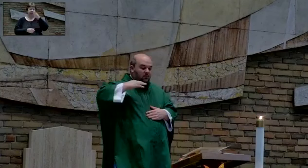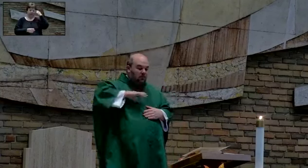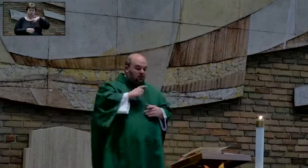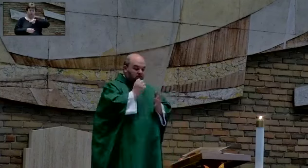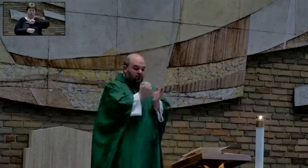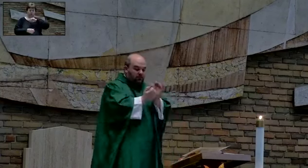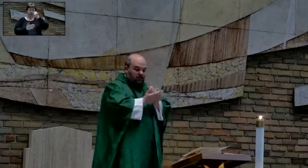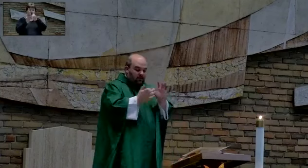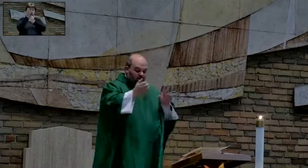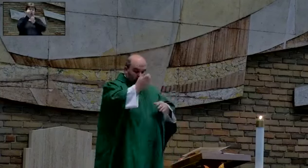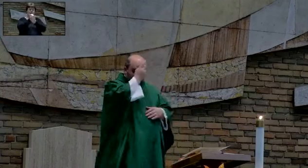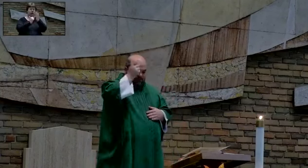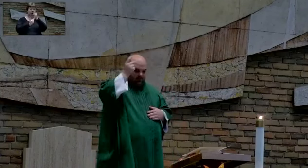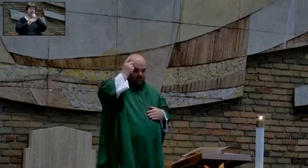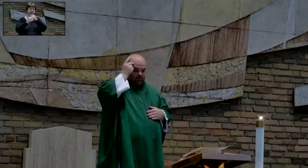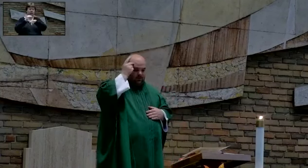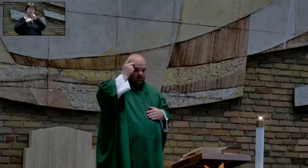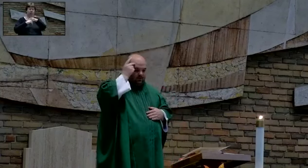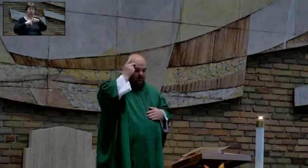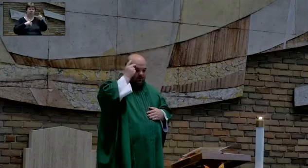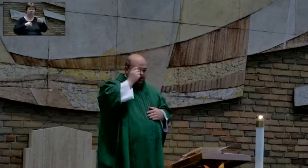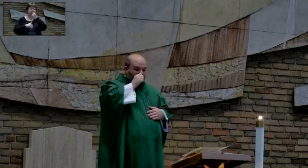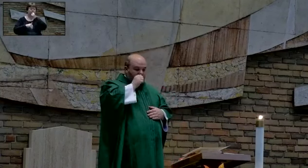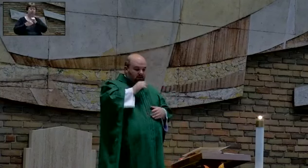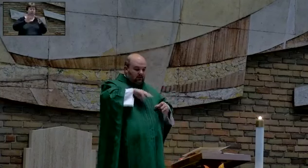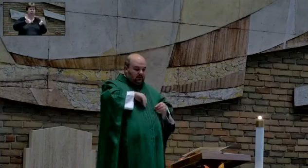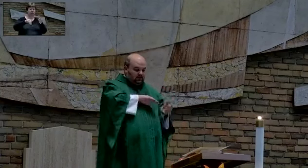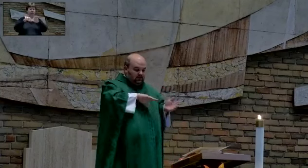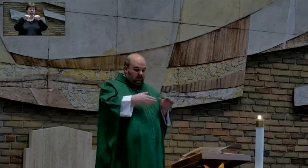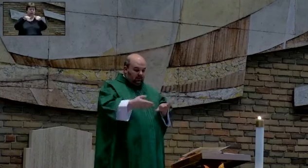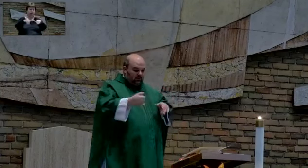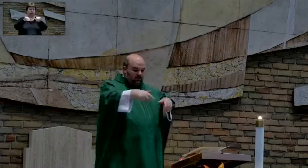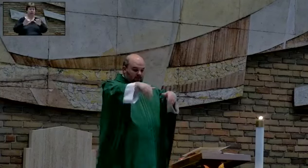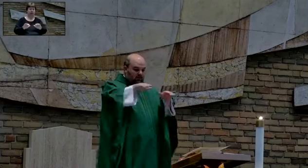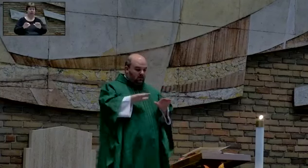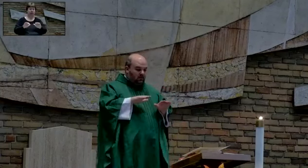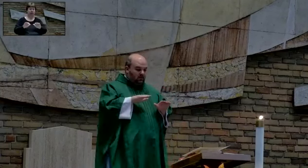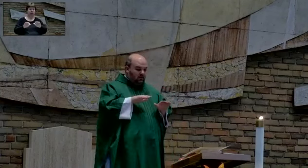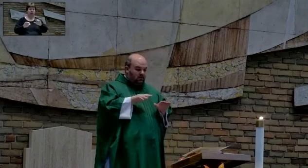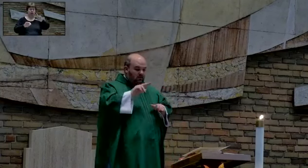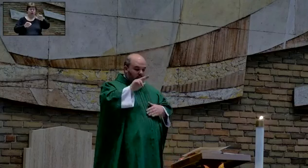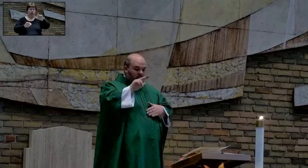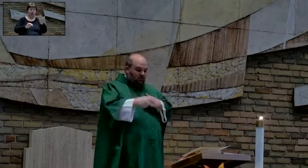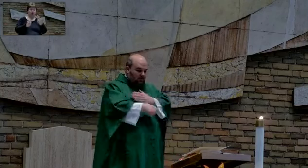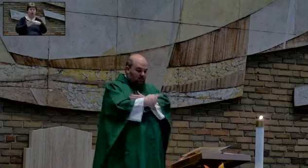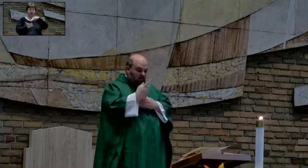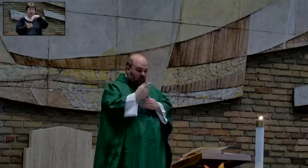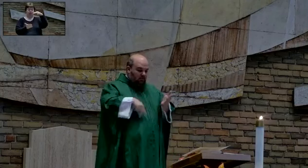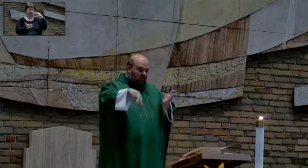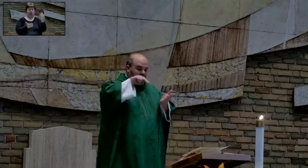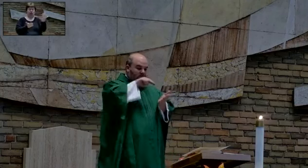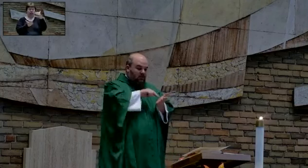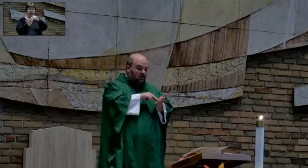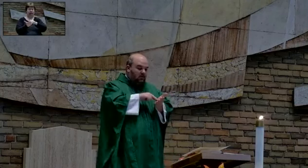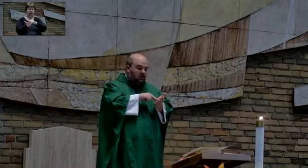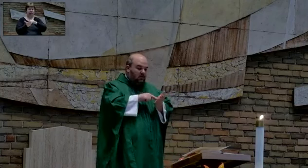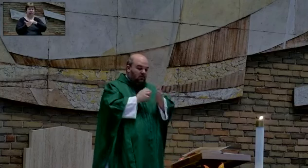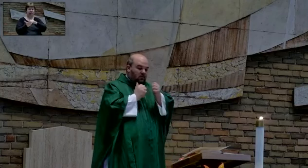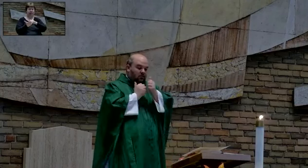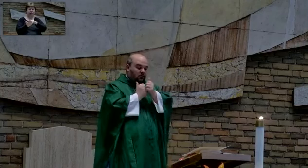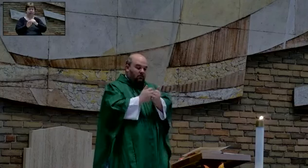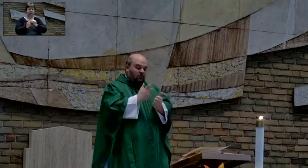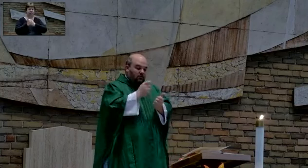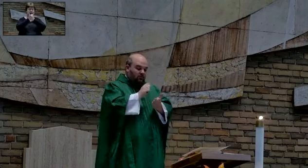our sake he was crucified under Pontius Pilate. He suffered death and was buried, and rose again on the third day